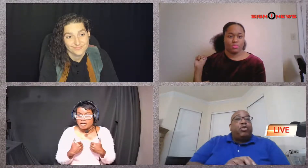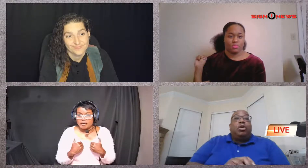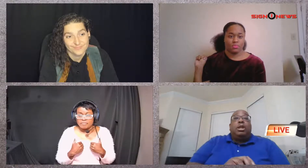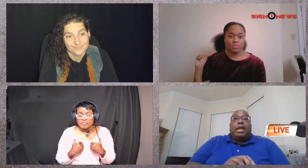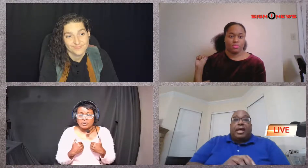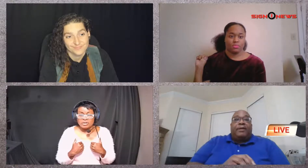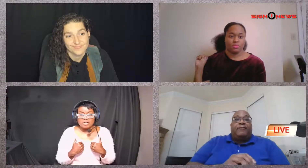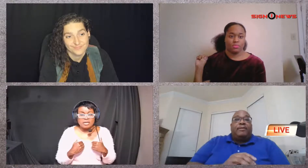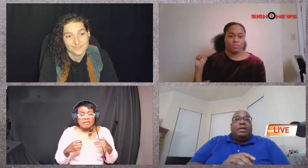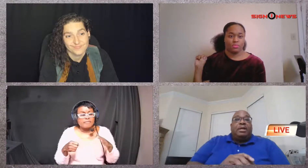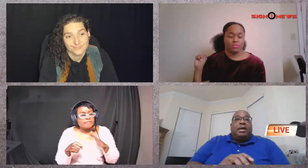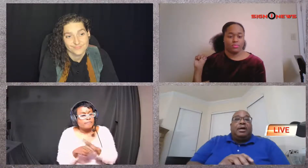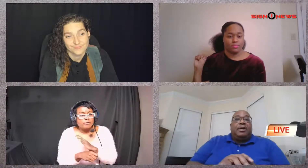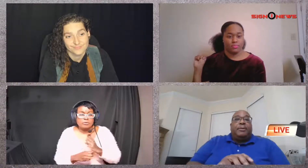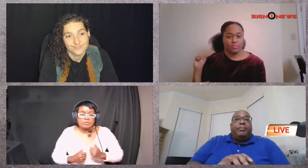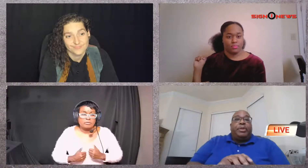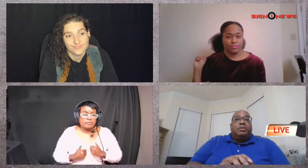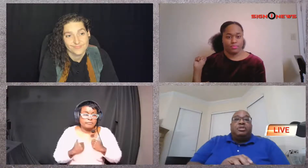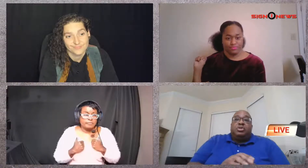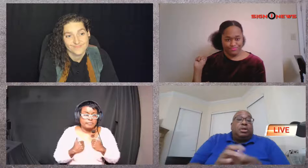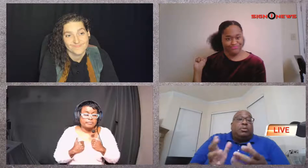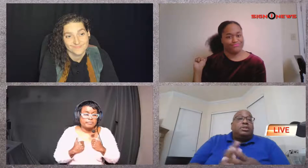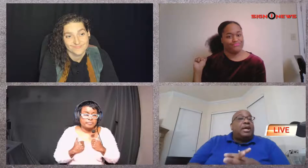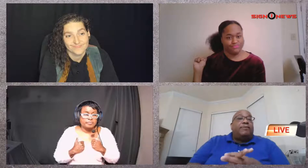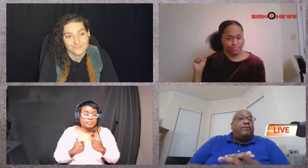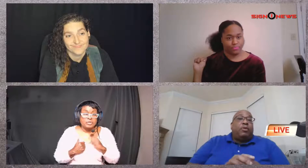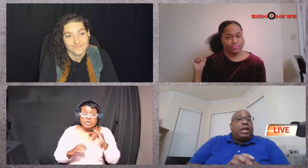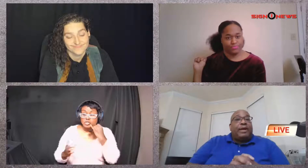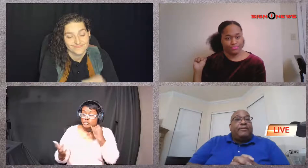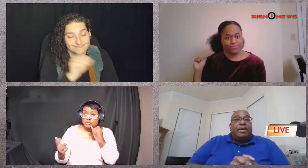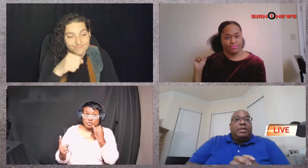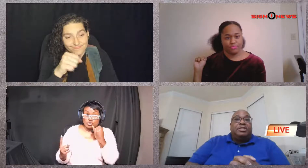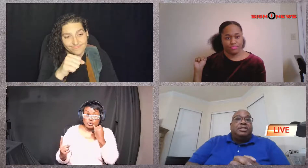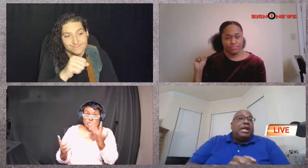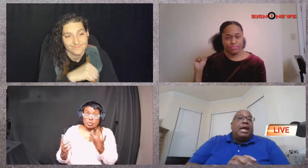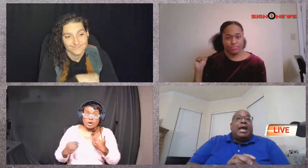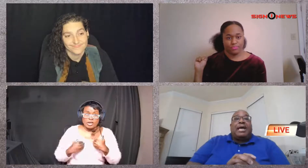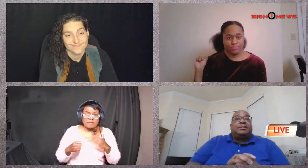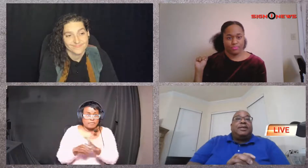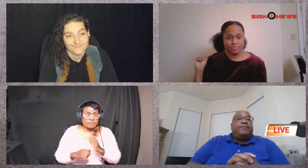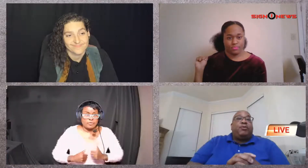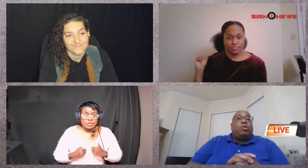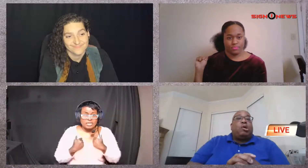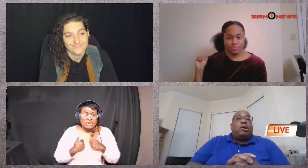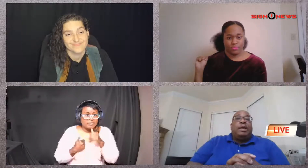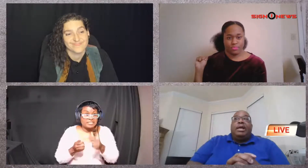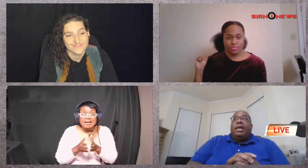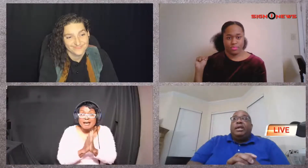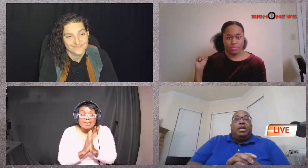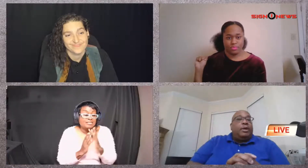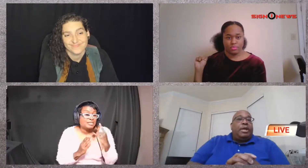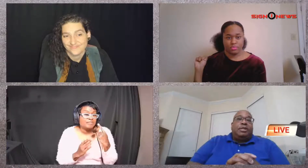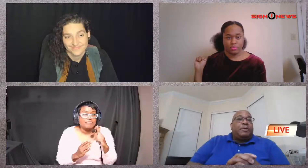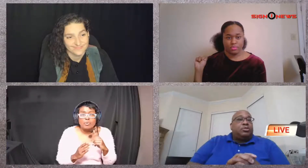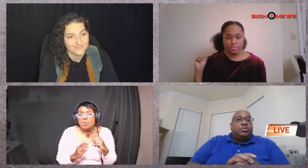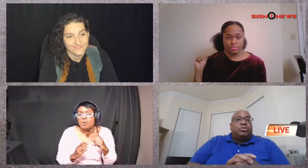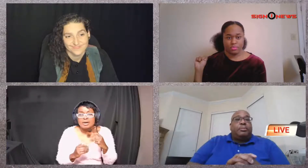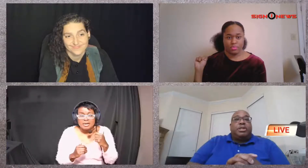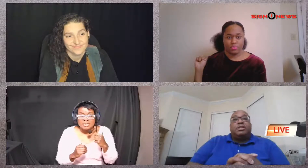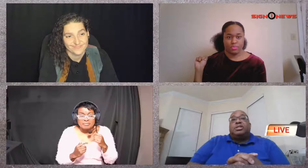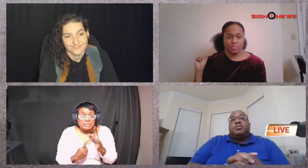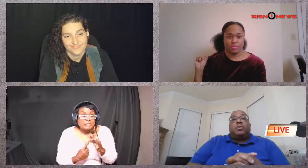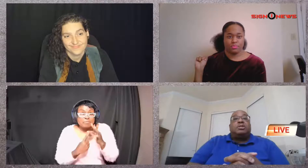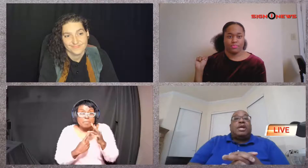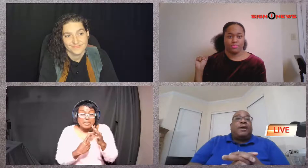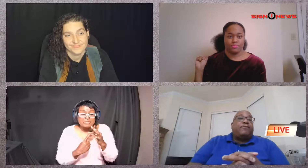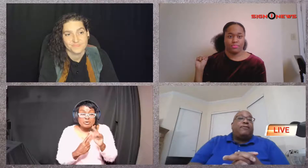a full life. Julia wants to have a full life. She's not asking for, any special